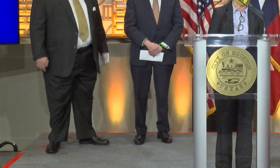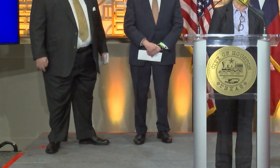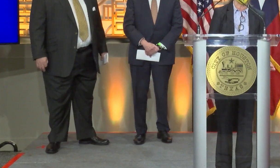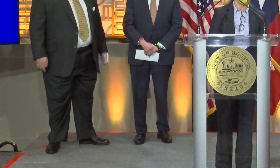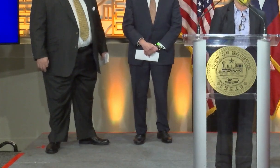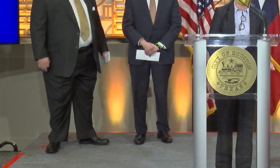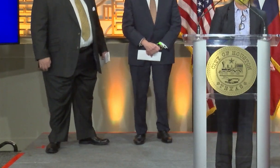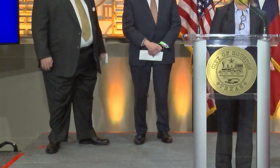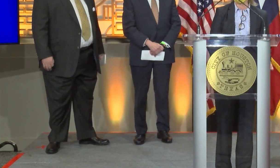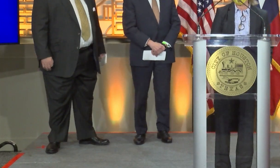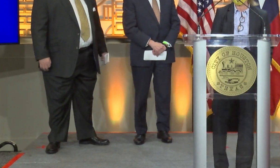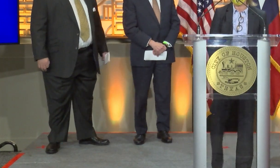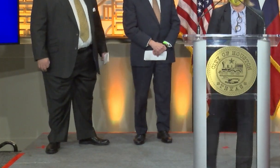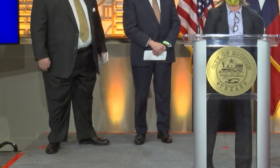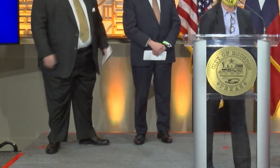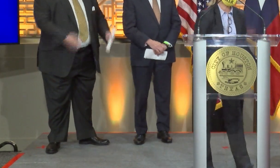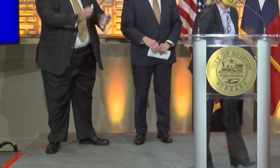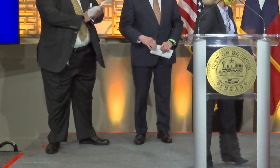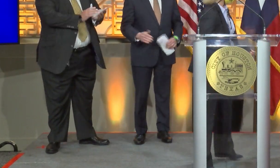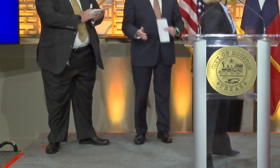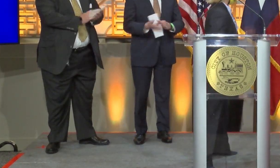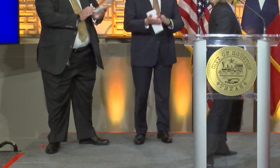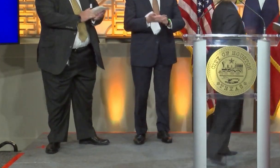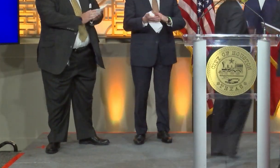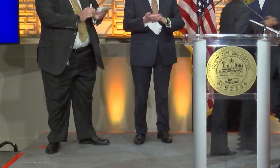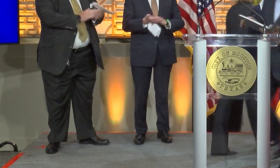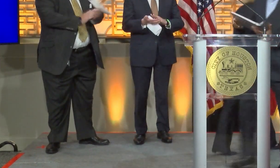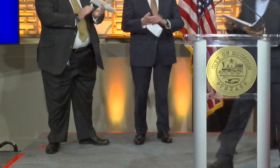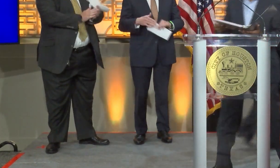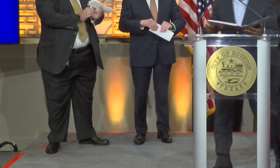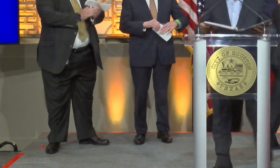introduce my mayor, Mayor Sylvester Turner.